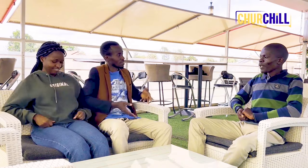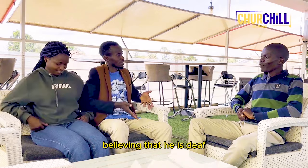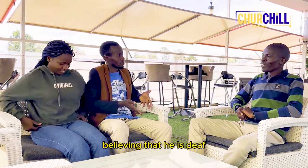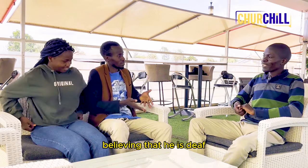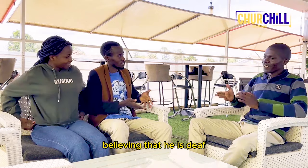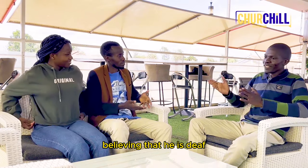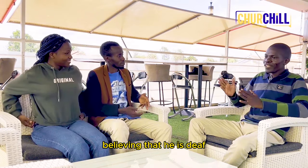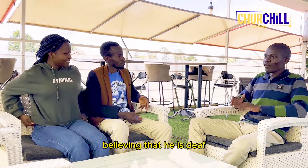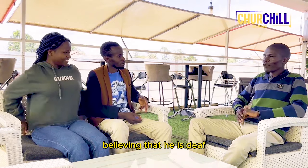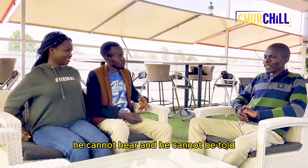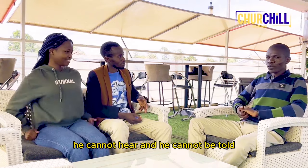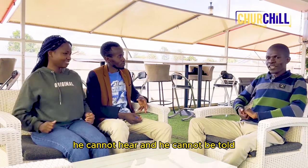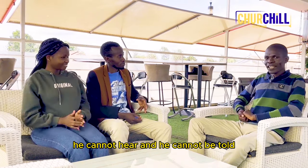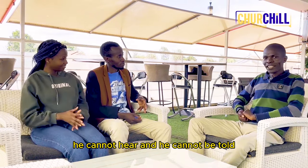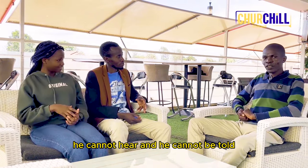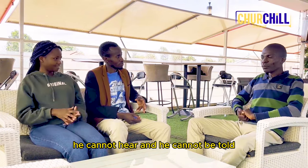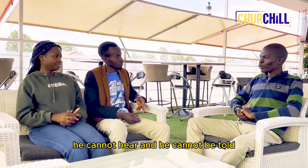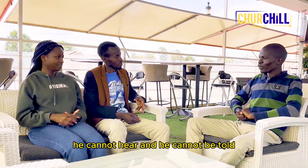Believing that he is deaf, he cannot hear and he cannot be told.